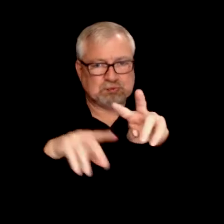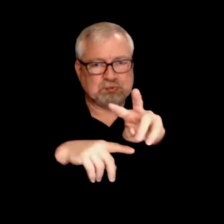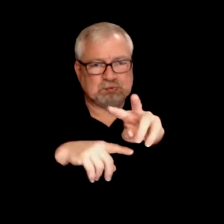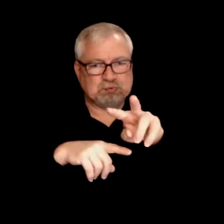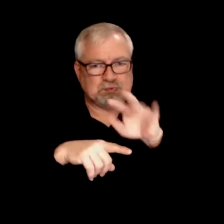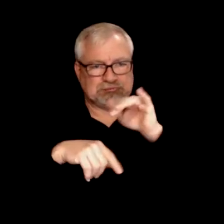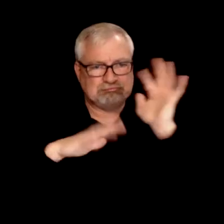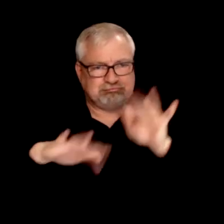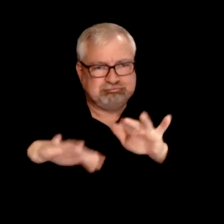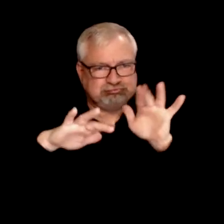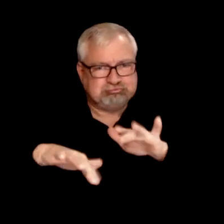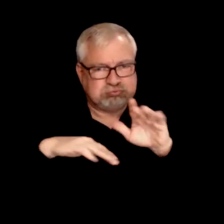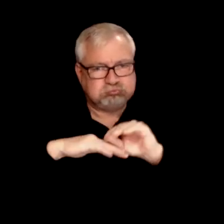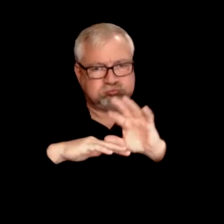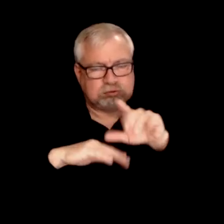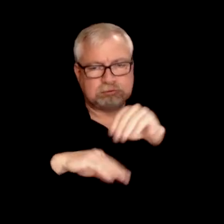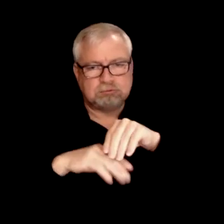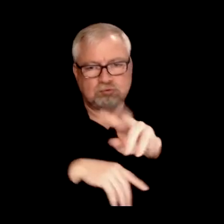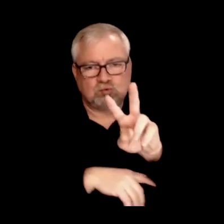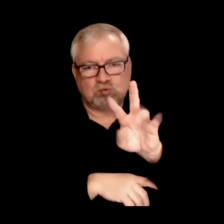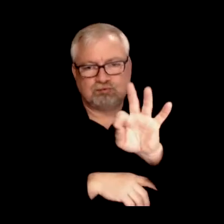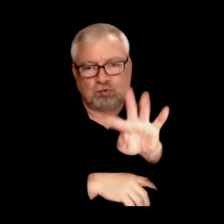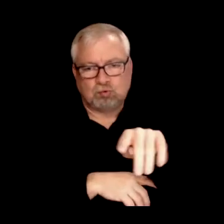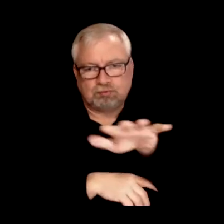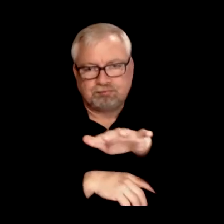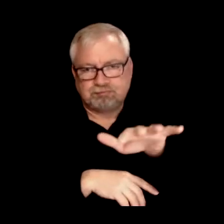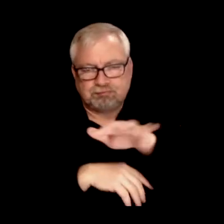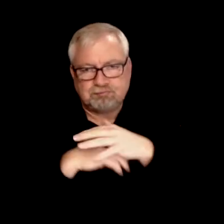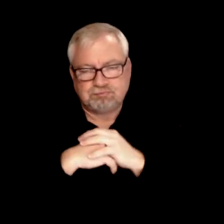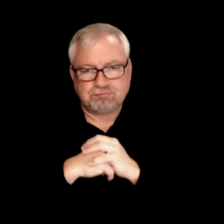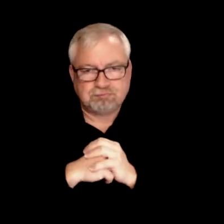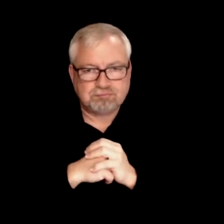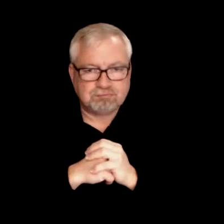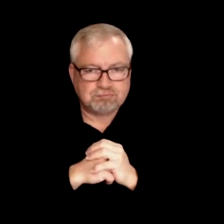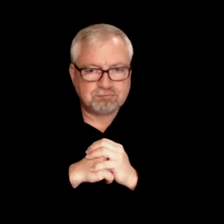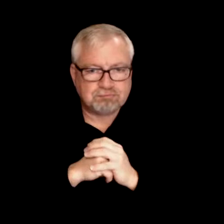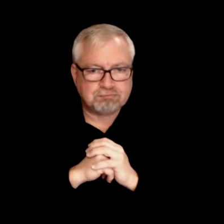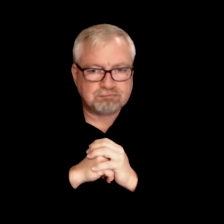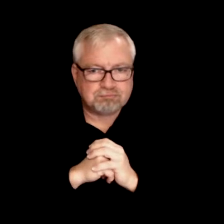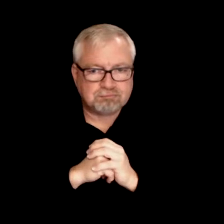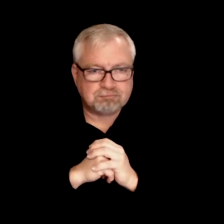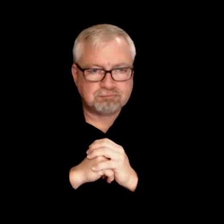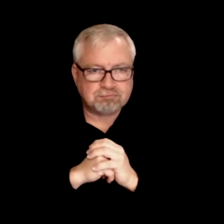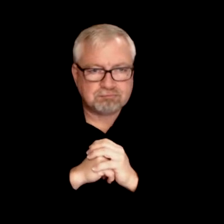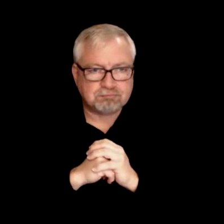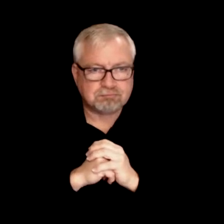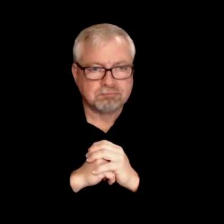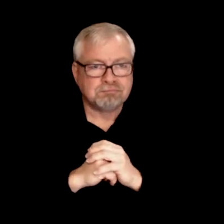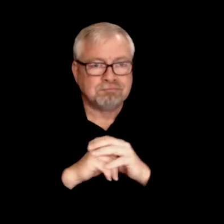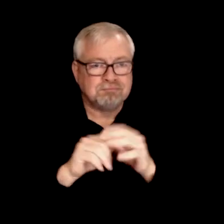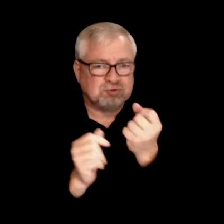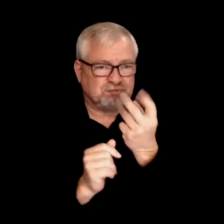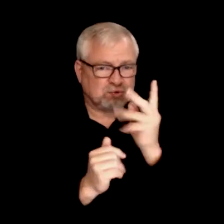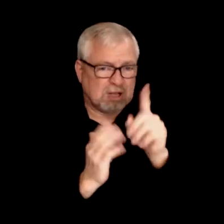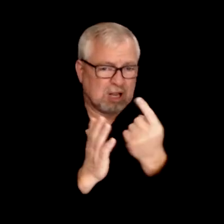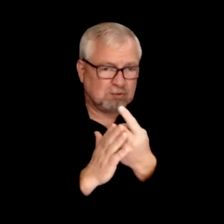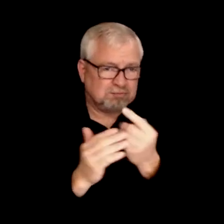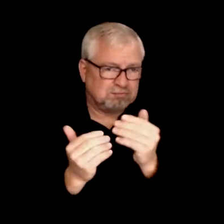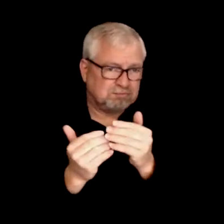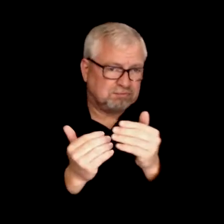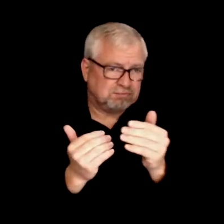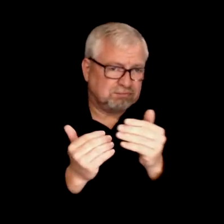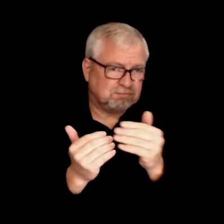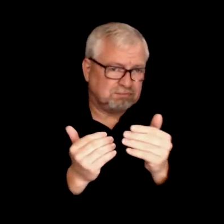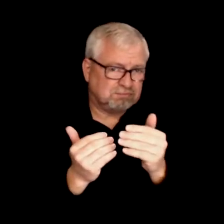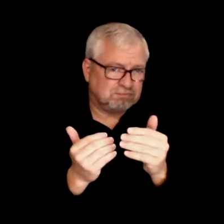in the North Metro near Highway 36. You can see now, after a few hours of snow falling as opposed to rain, roads are